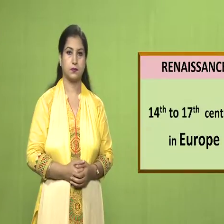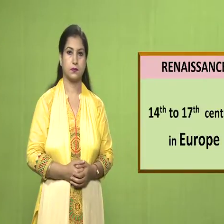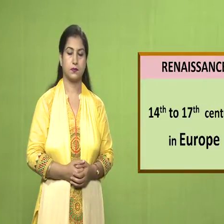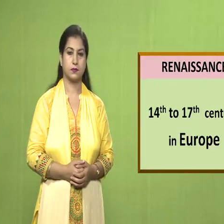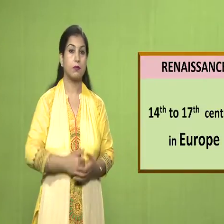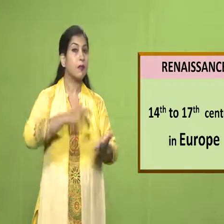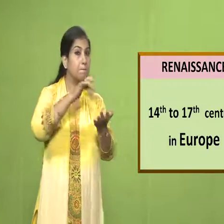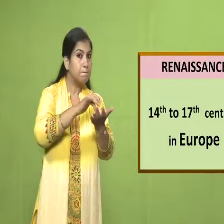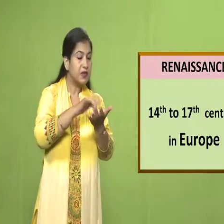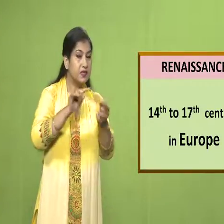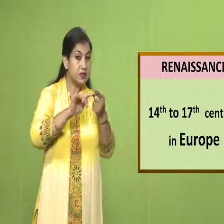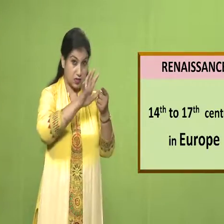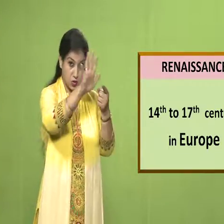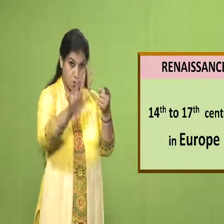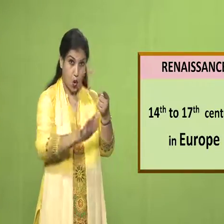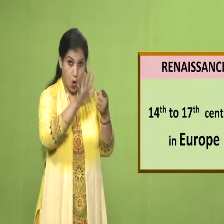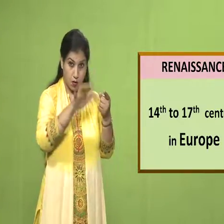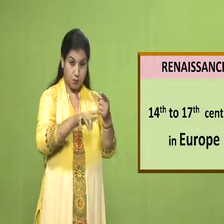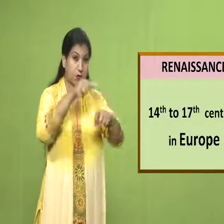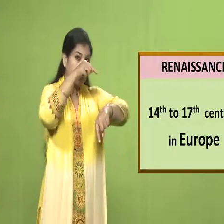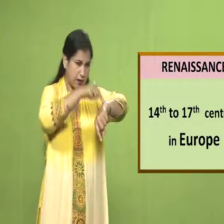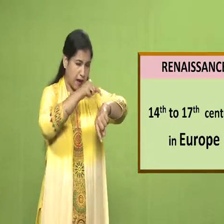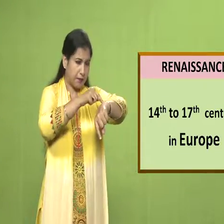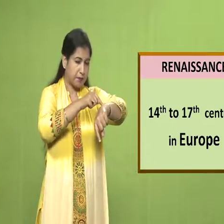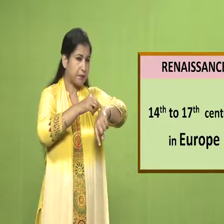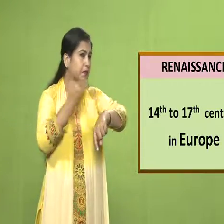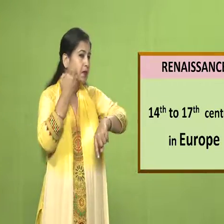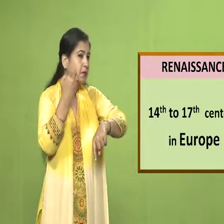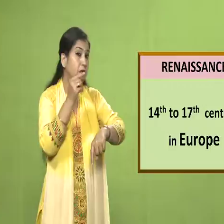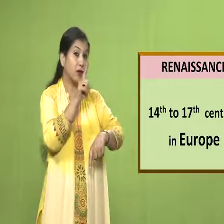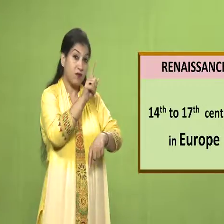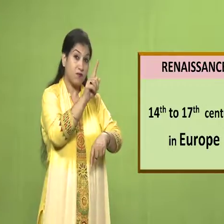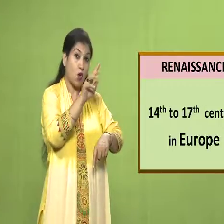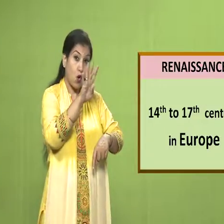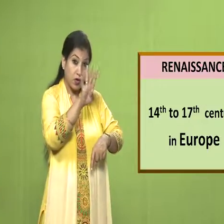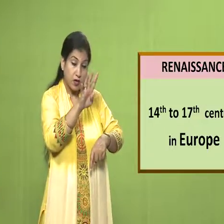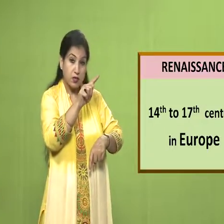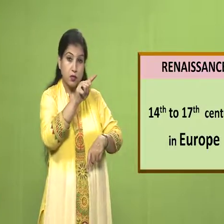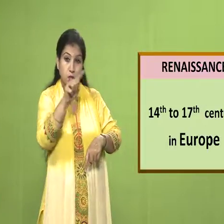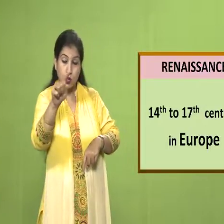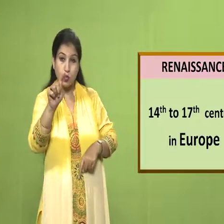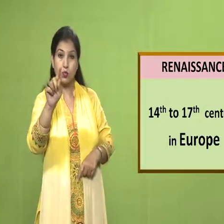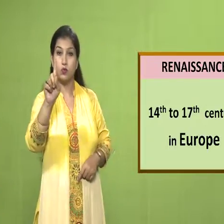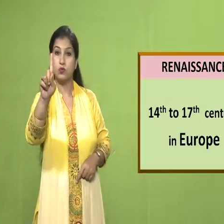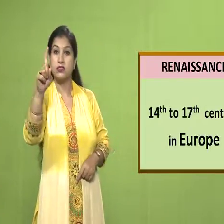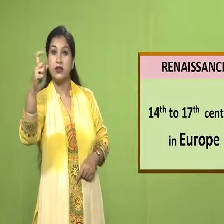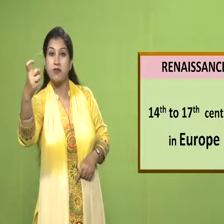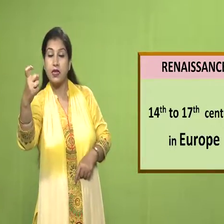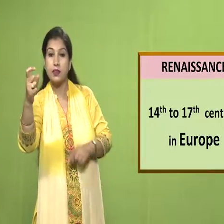In Europe, the time period between 14th to 17th centuries is known